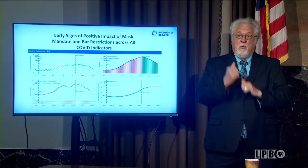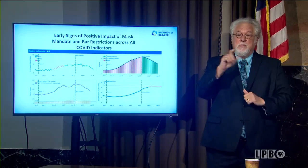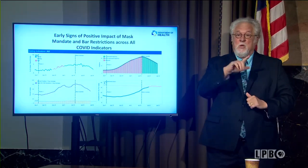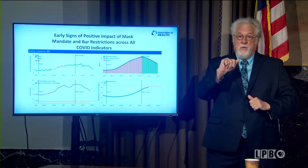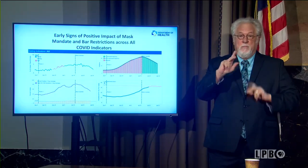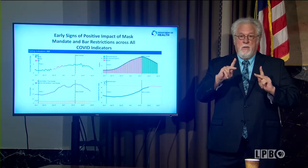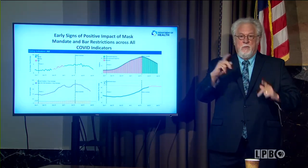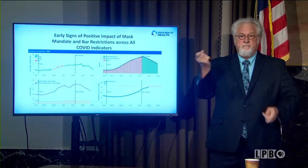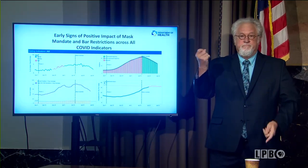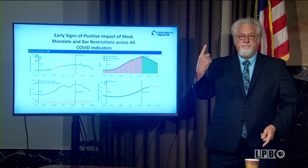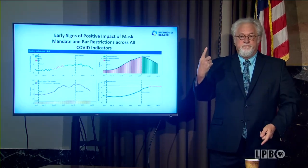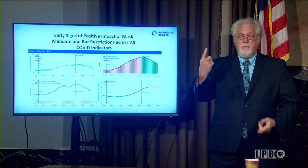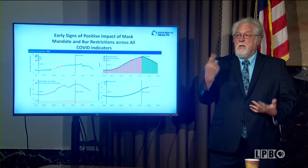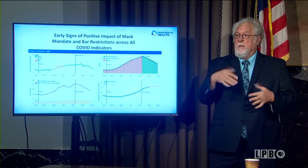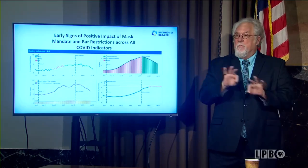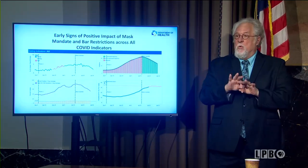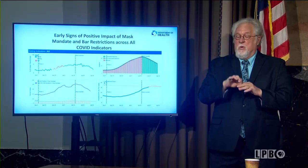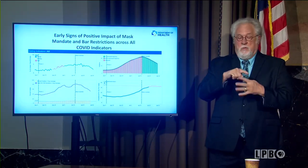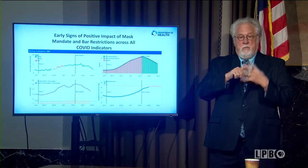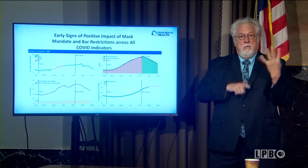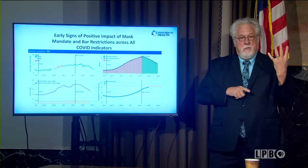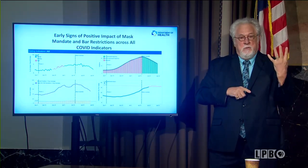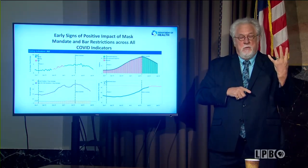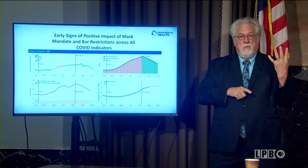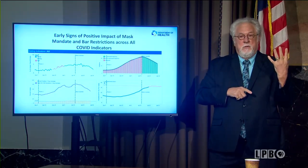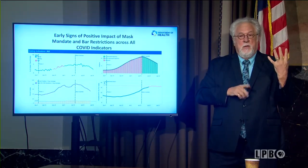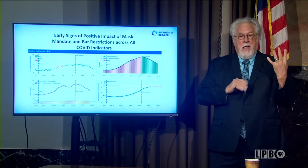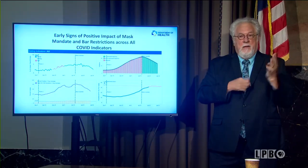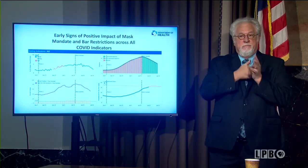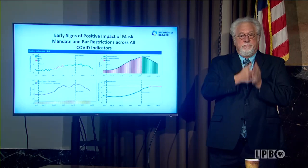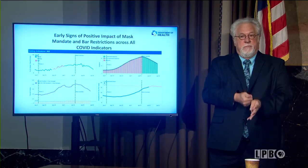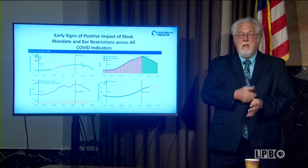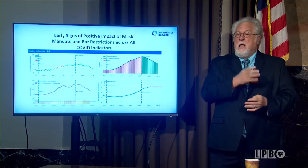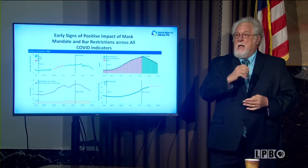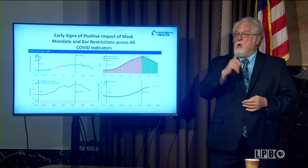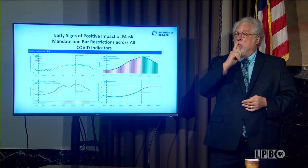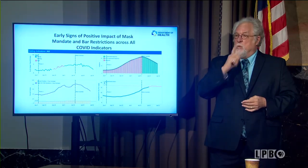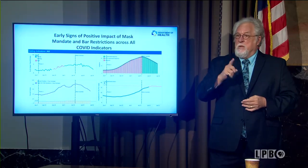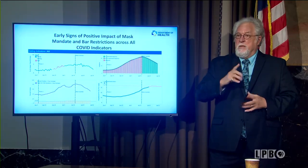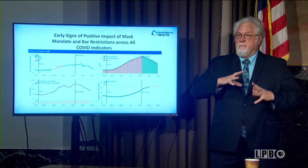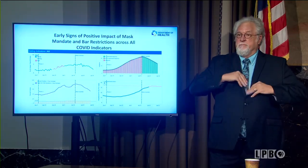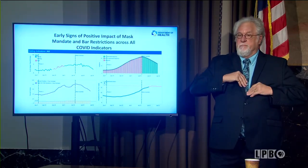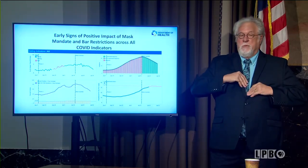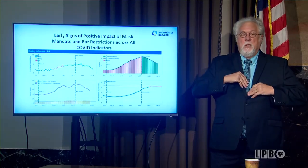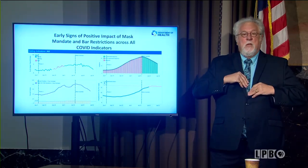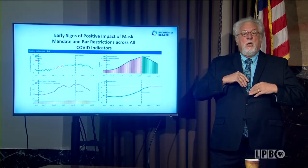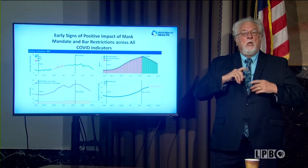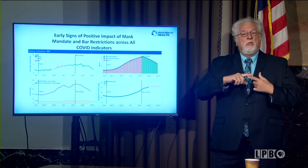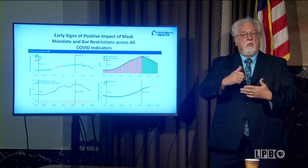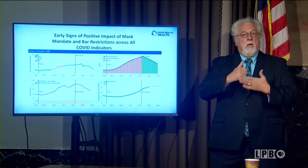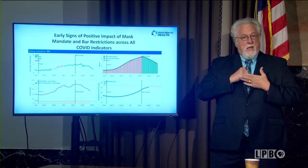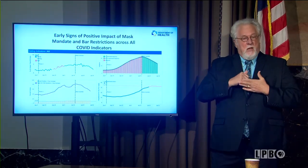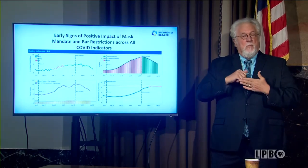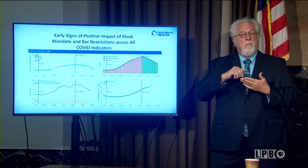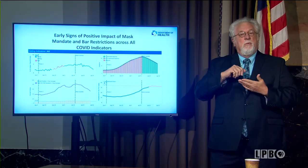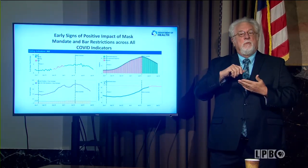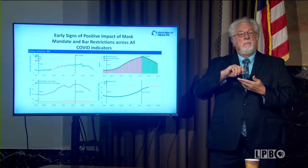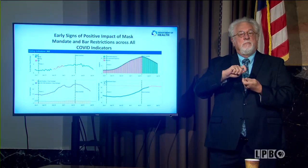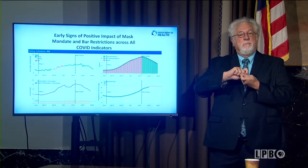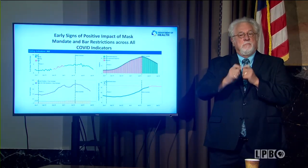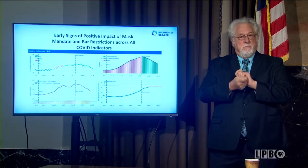Louisianans understand the importance of those measures and have adhered to them and really taken them on board in order to help us turn around